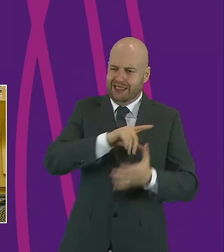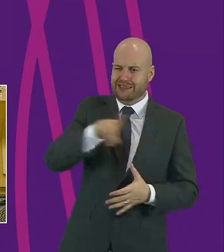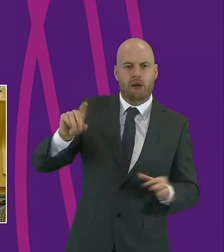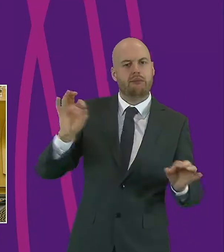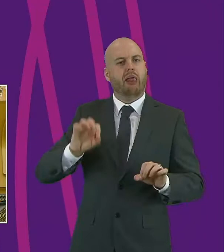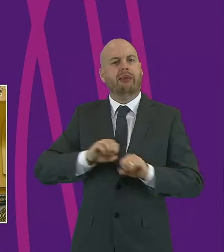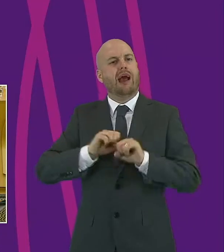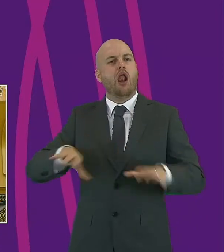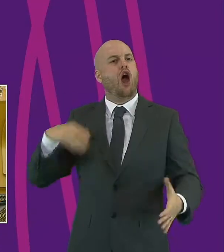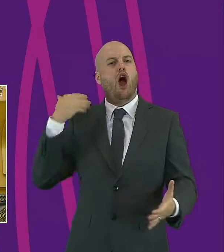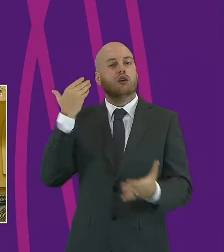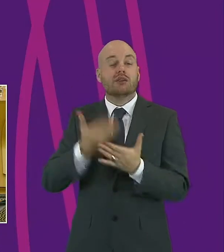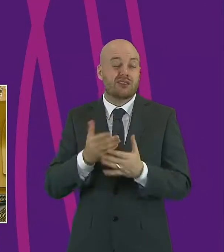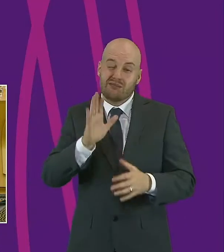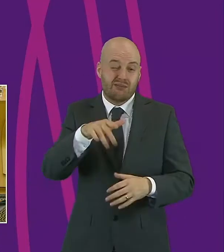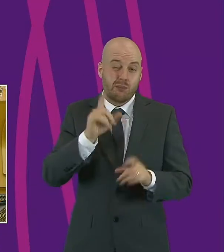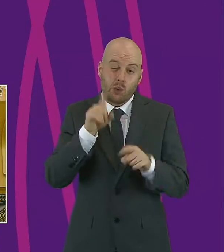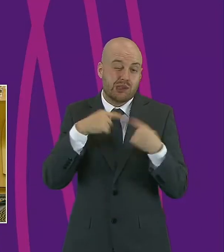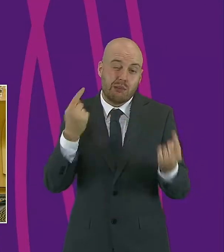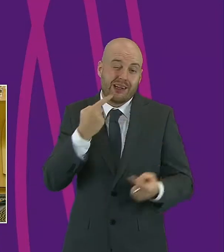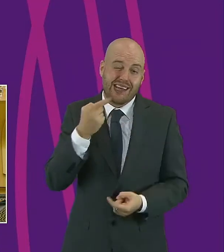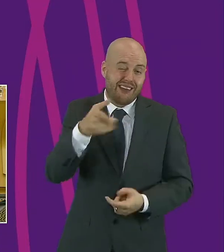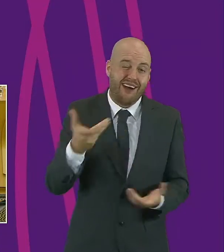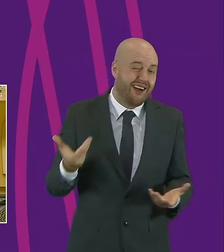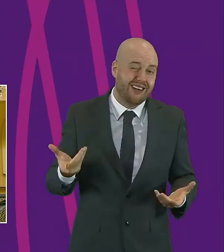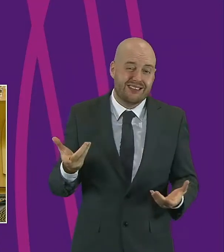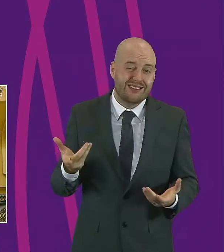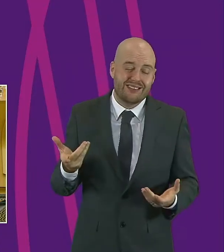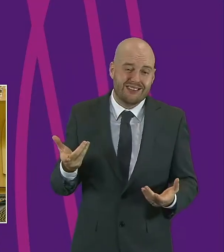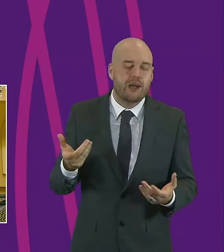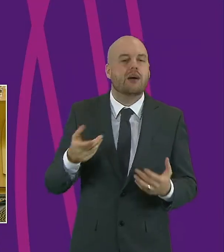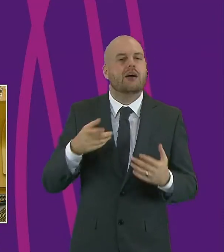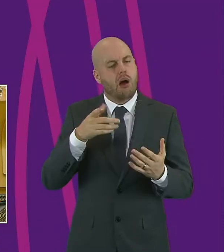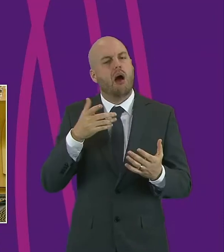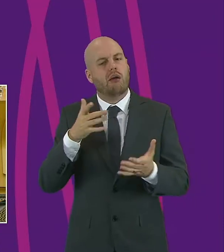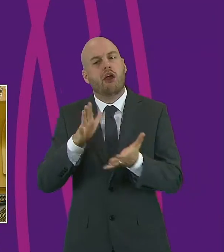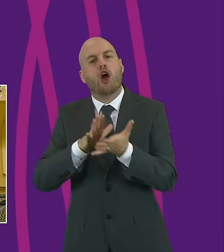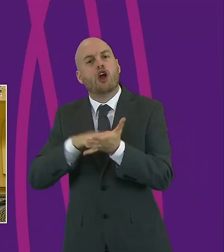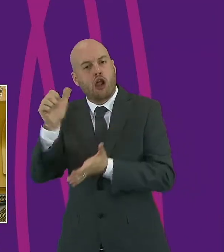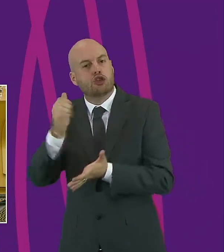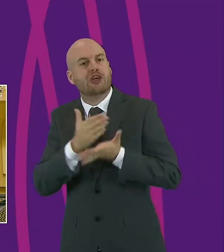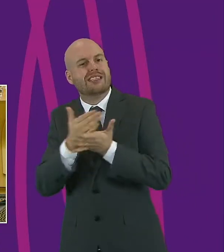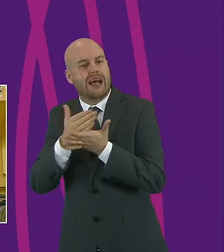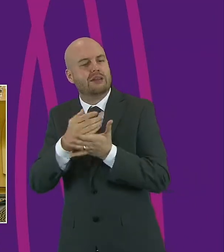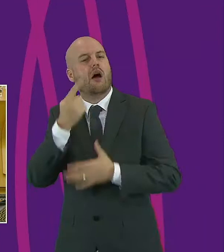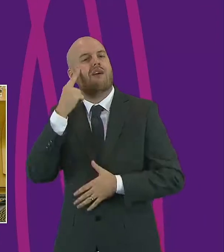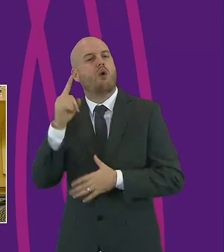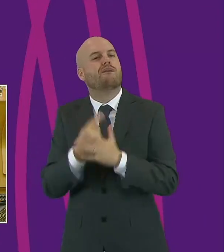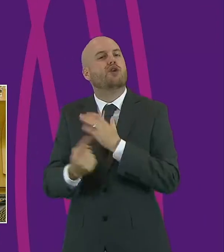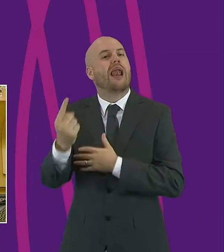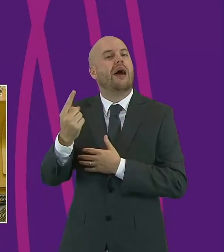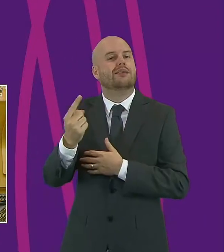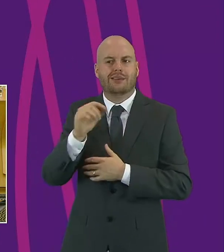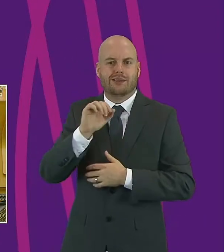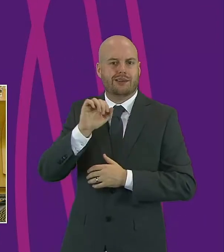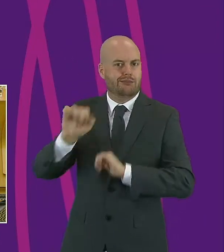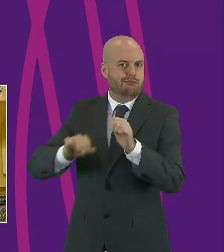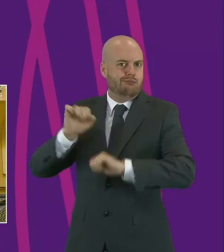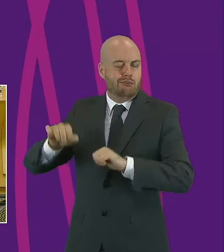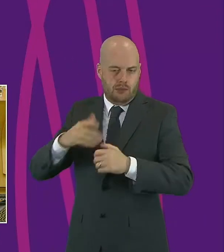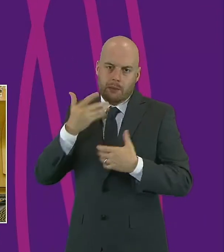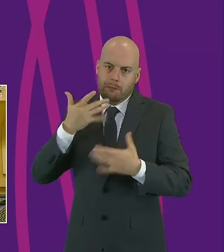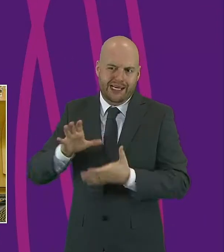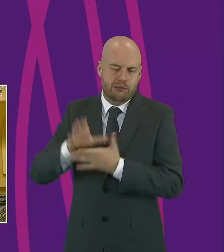that as much as possible. You know, the support that we made available within the culture sector for freelancers, for example, was an important aspect of that